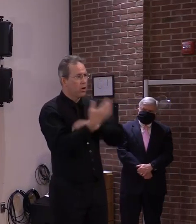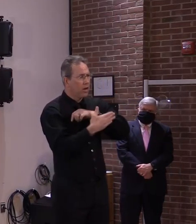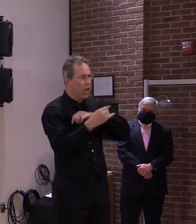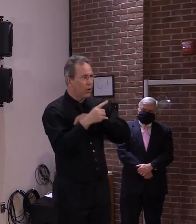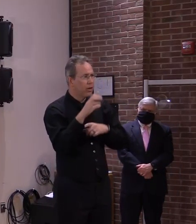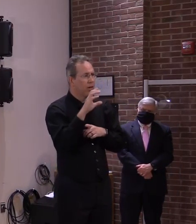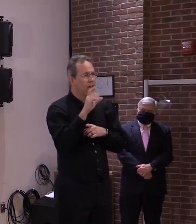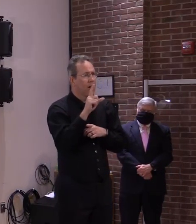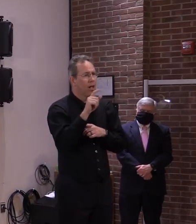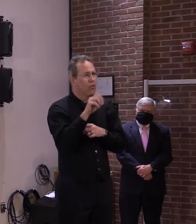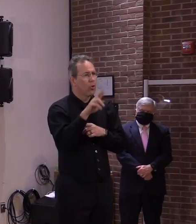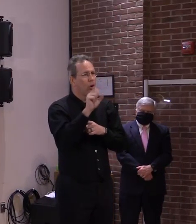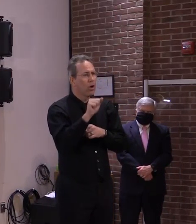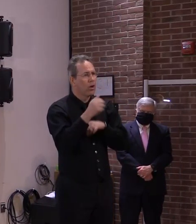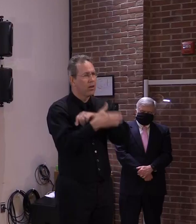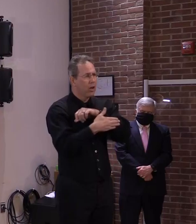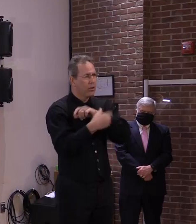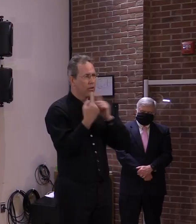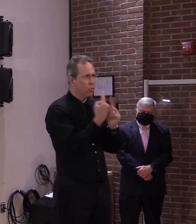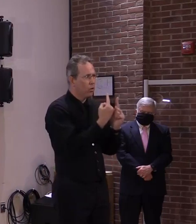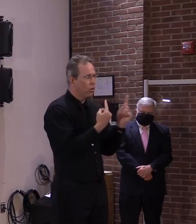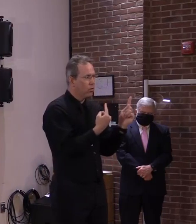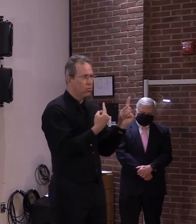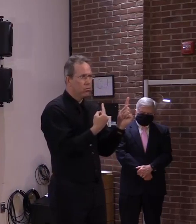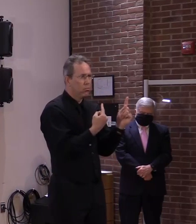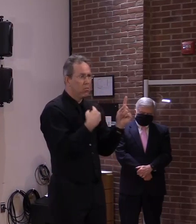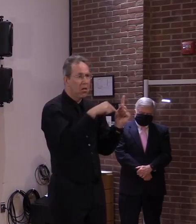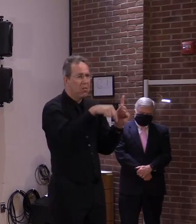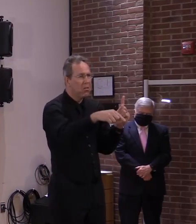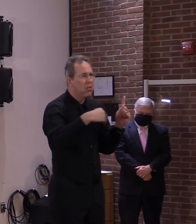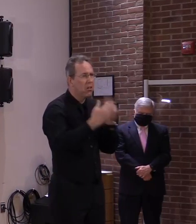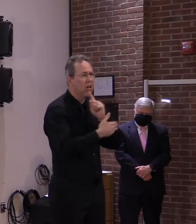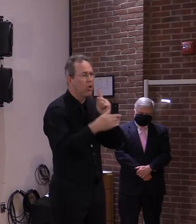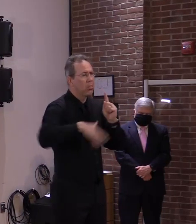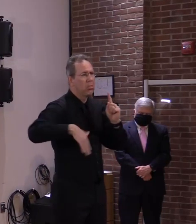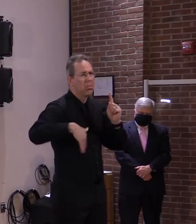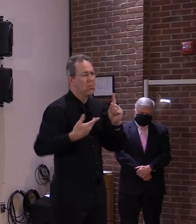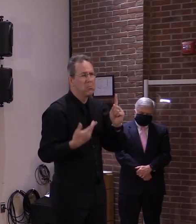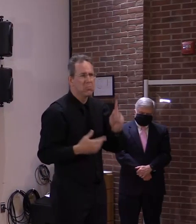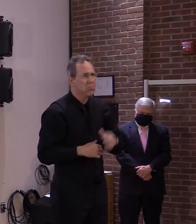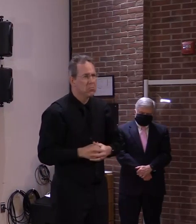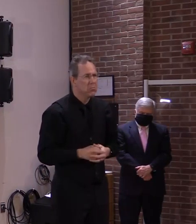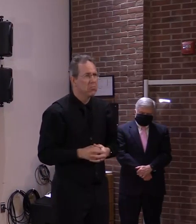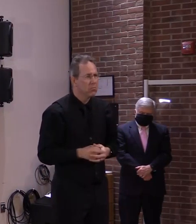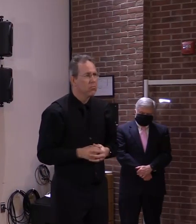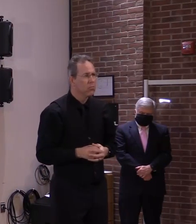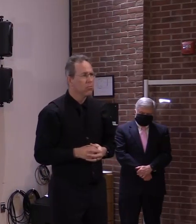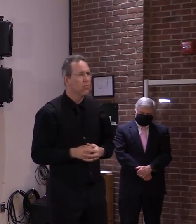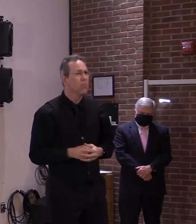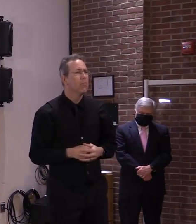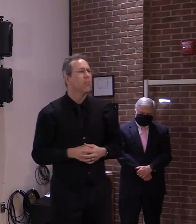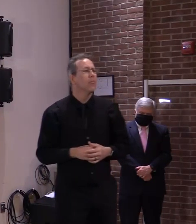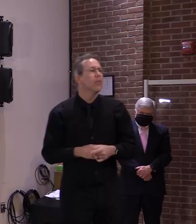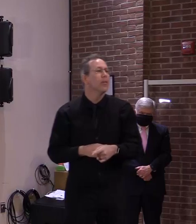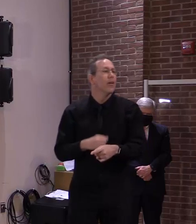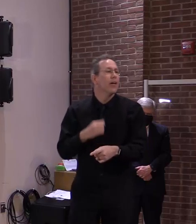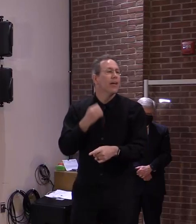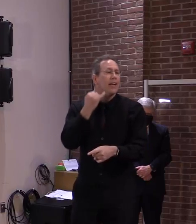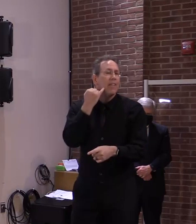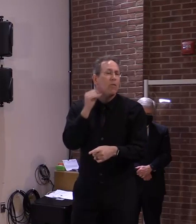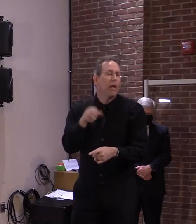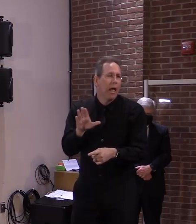and I've not been told that anything else has occurred. Okay. And if I may, you already addressed much of